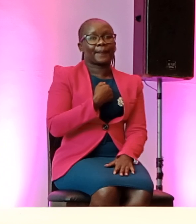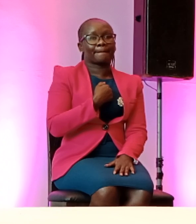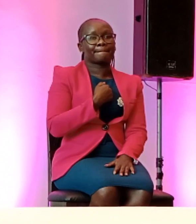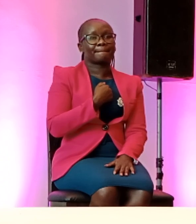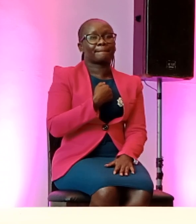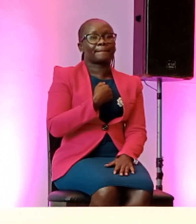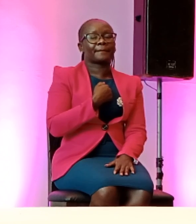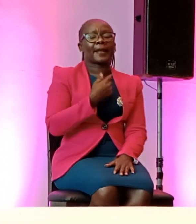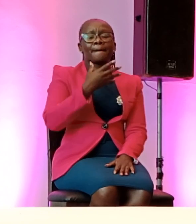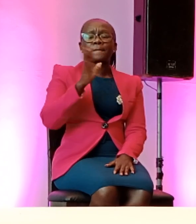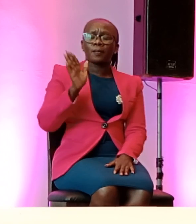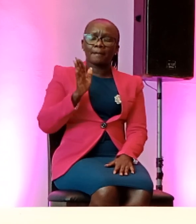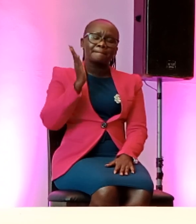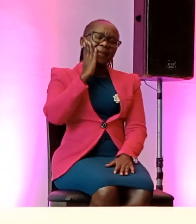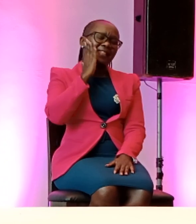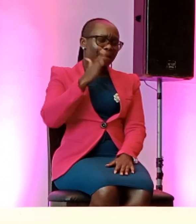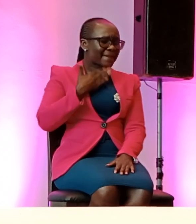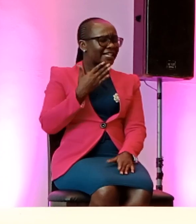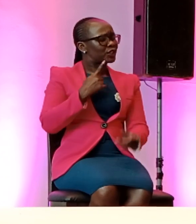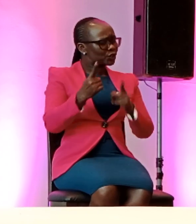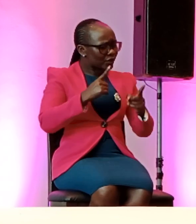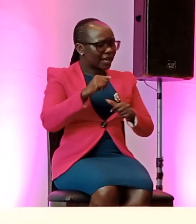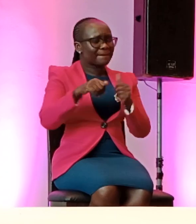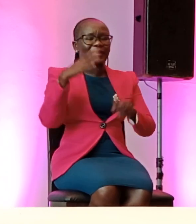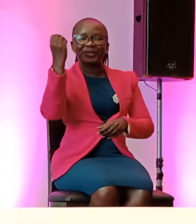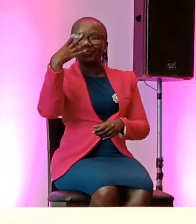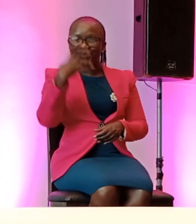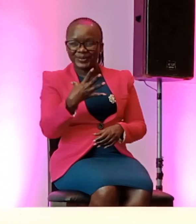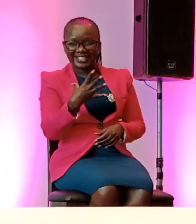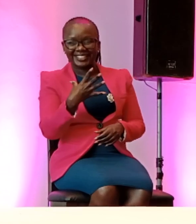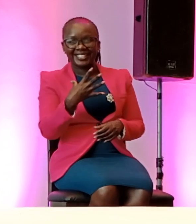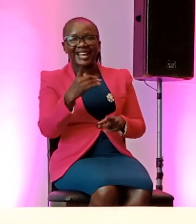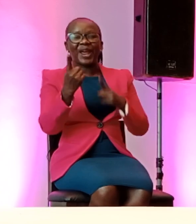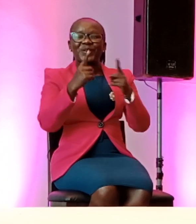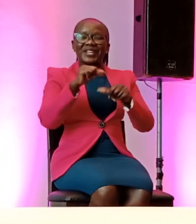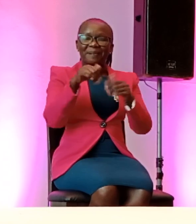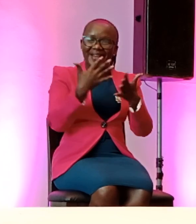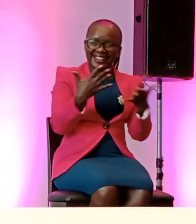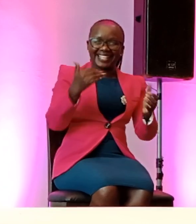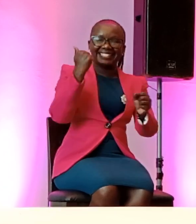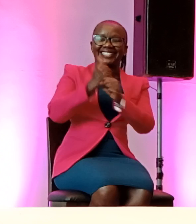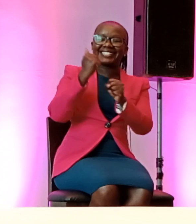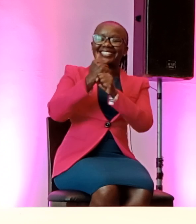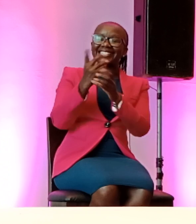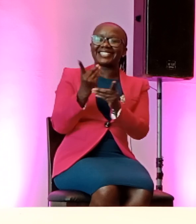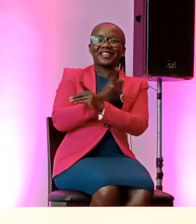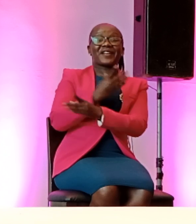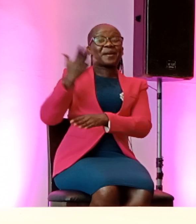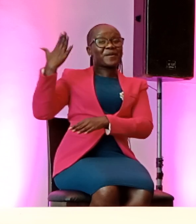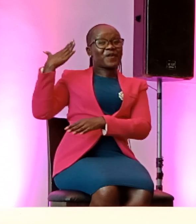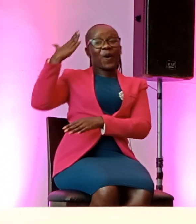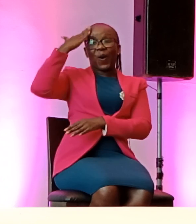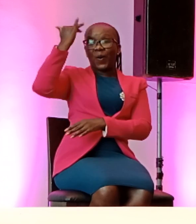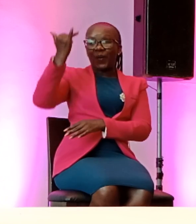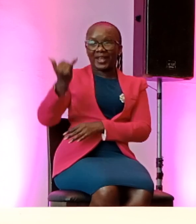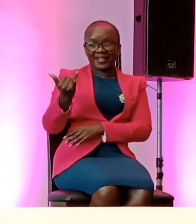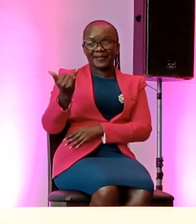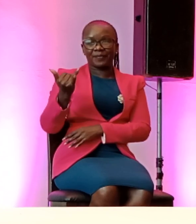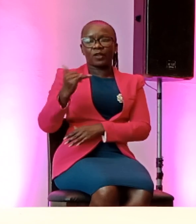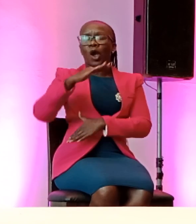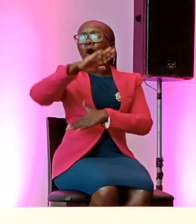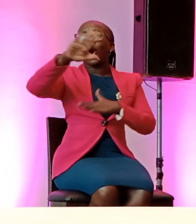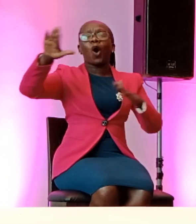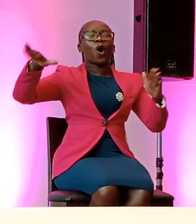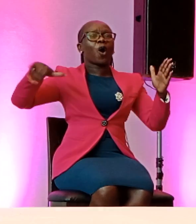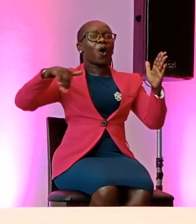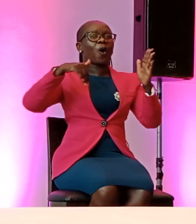She wasn't talking about her beauty. She was talking about things she did different. Because